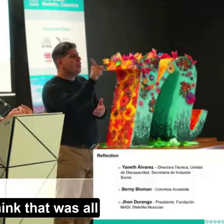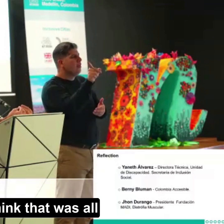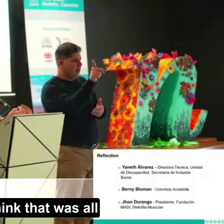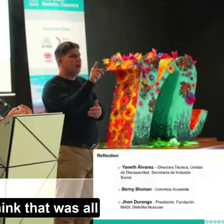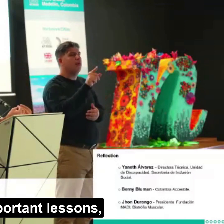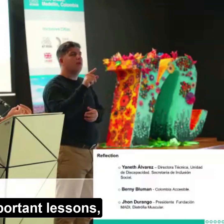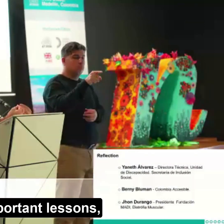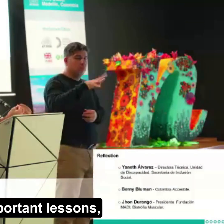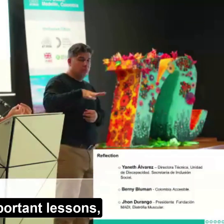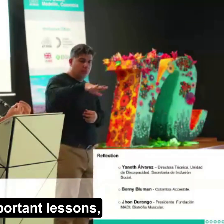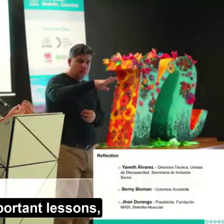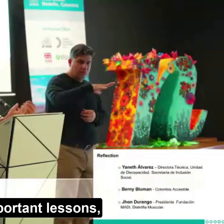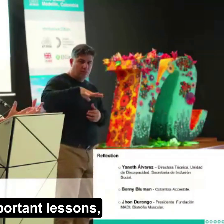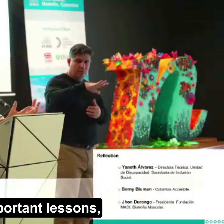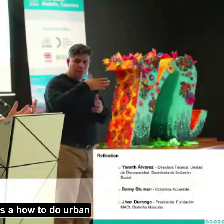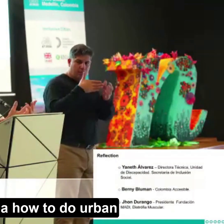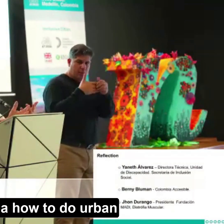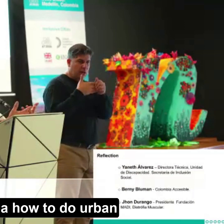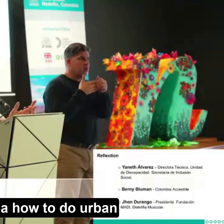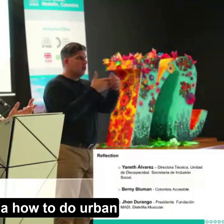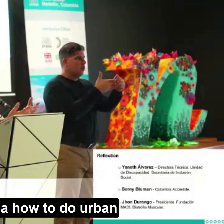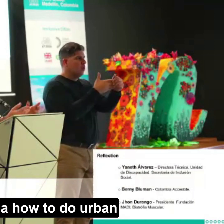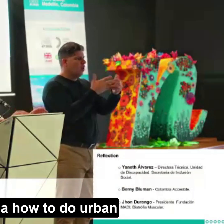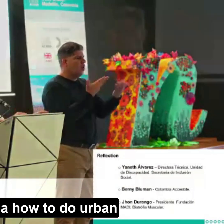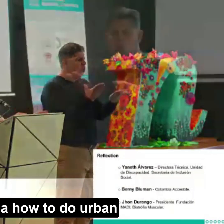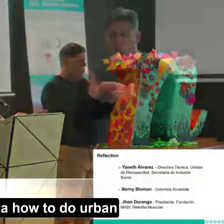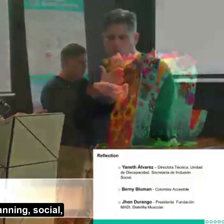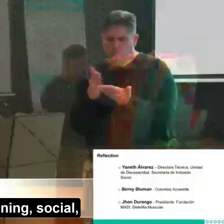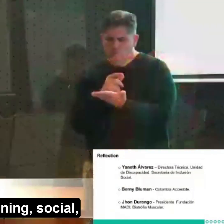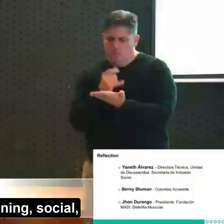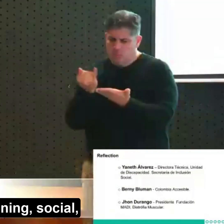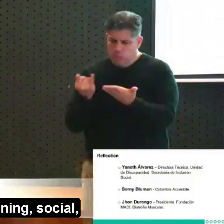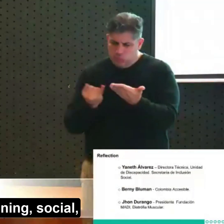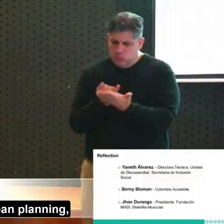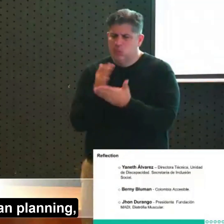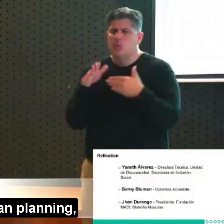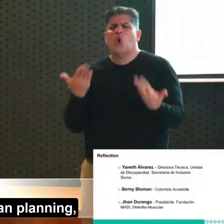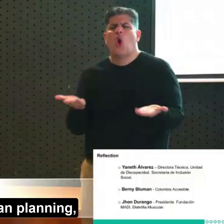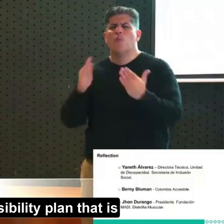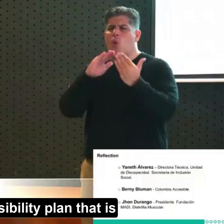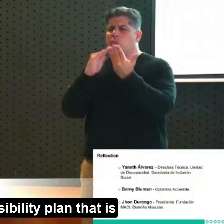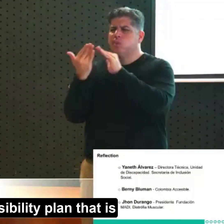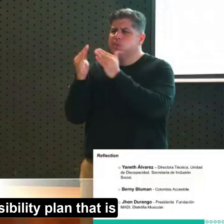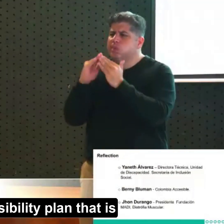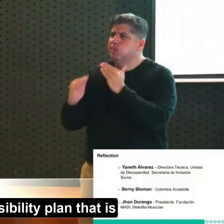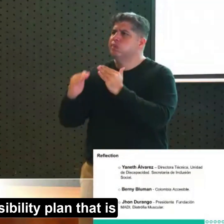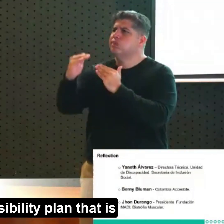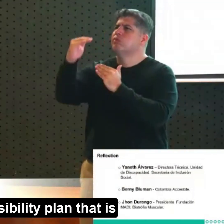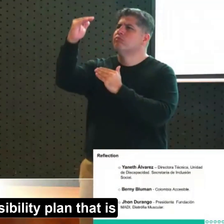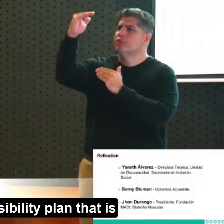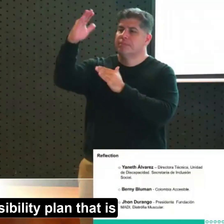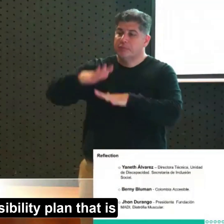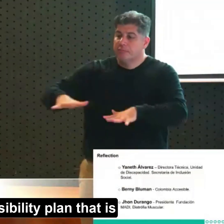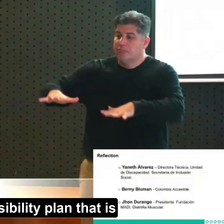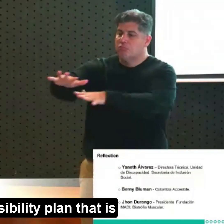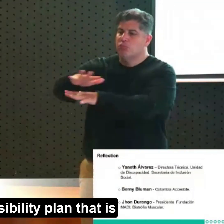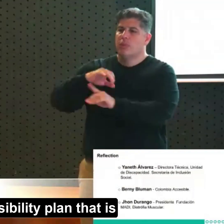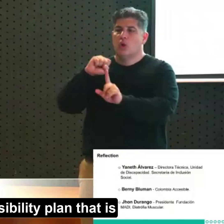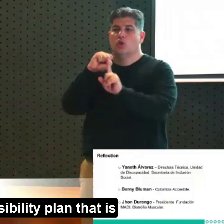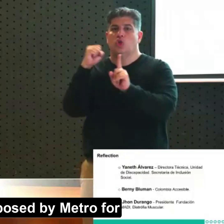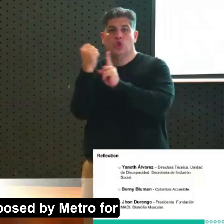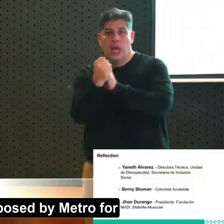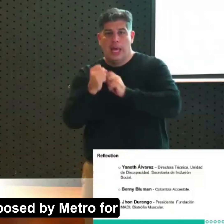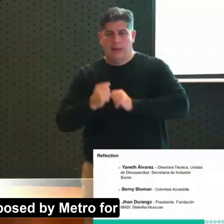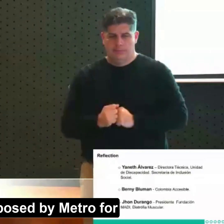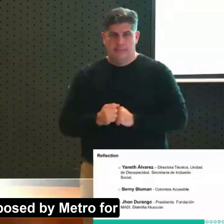I think that was the important lessons it gave us, how to do urban planning, social urban planning. The accessibility plan